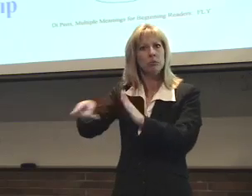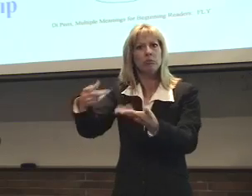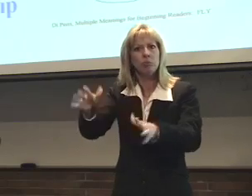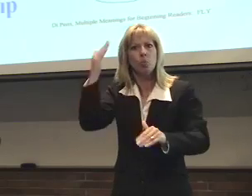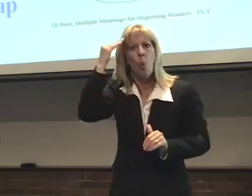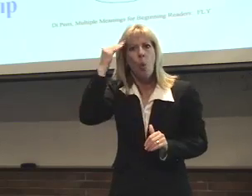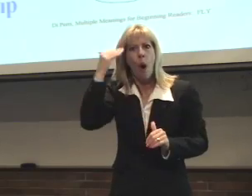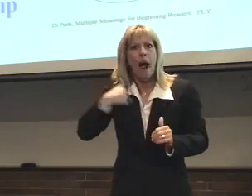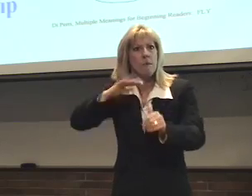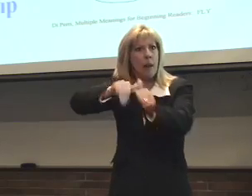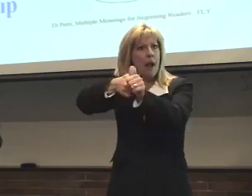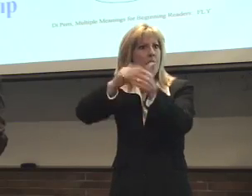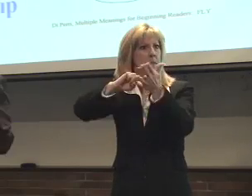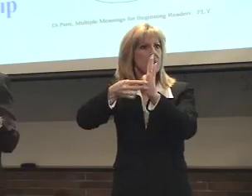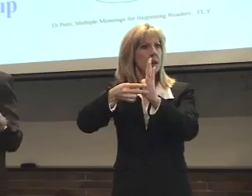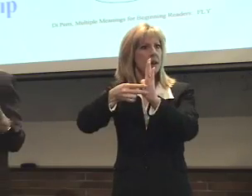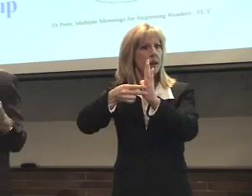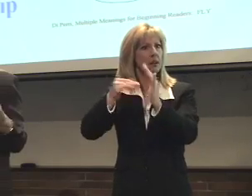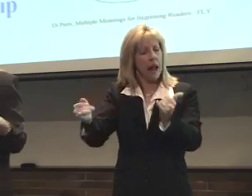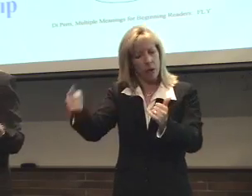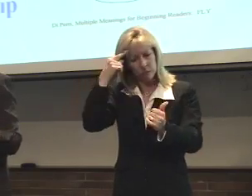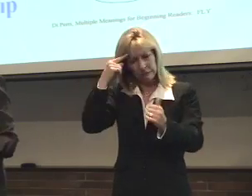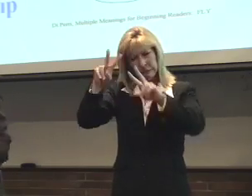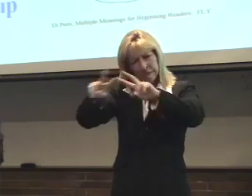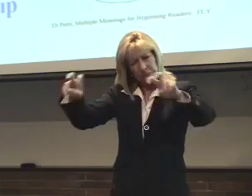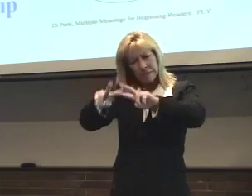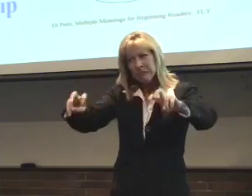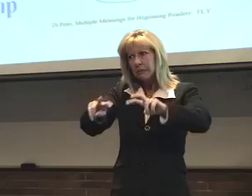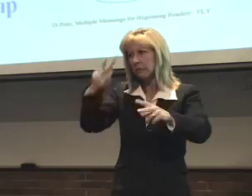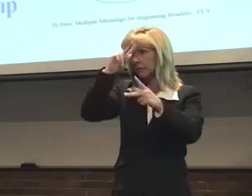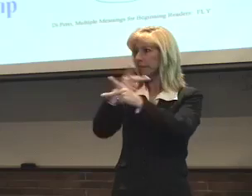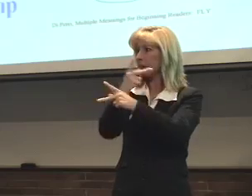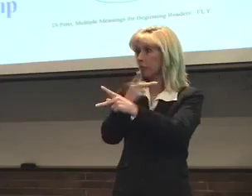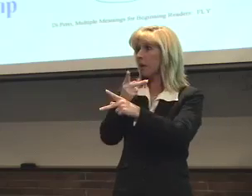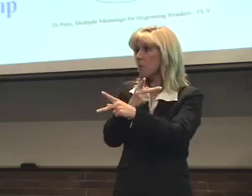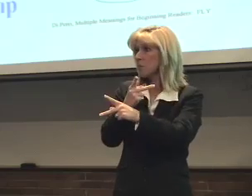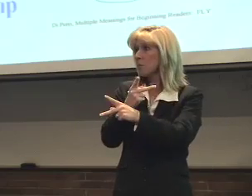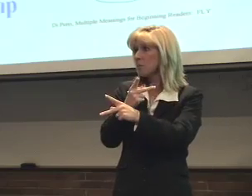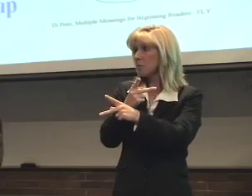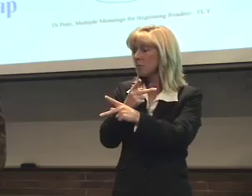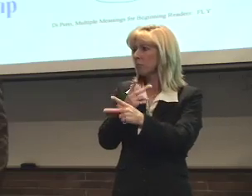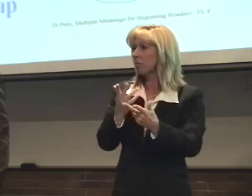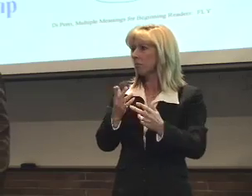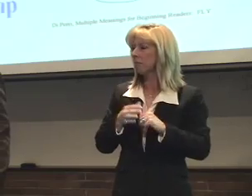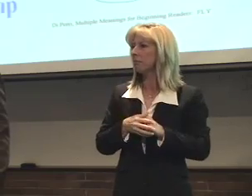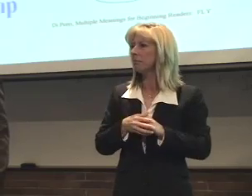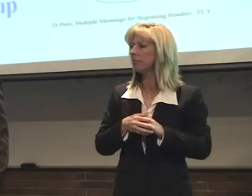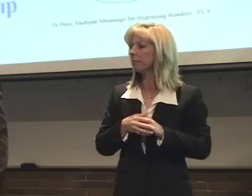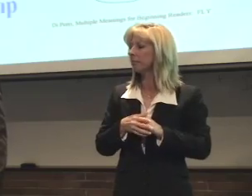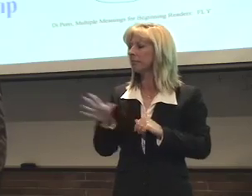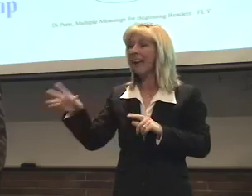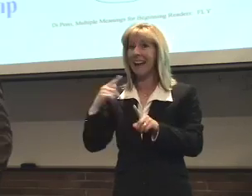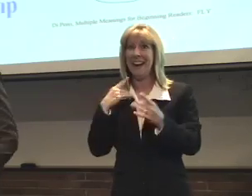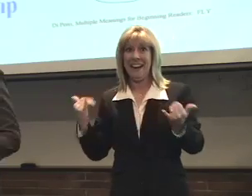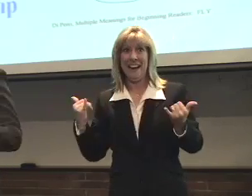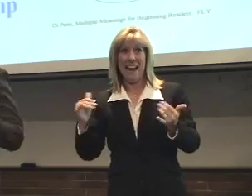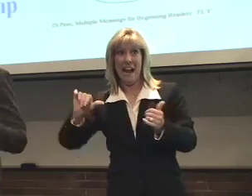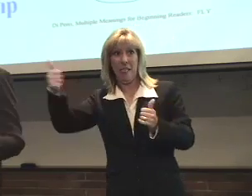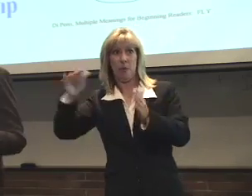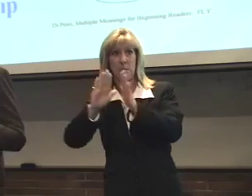back and go, okay, what does it mean? What's the sentence talking about? Another book that's being published right now is Beginning